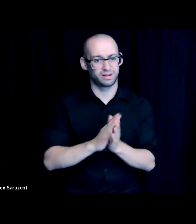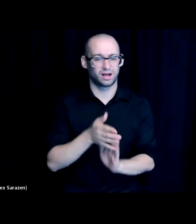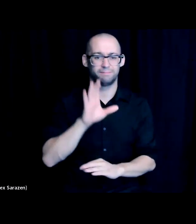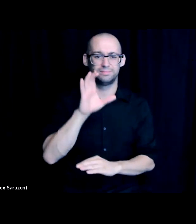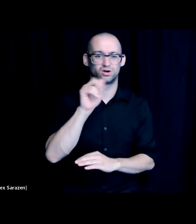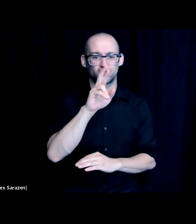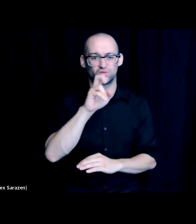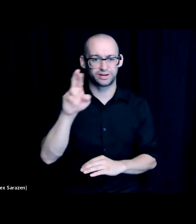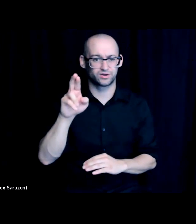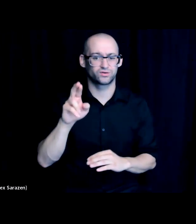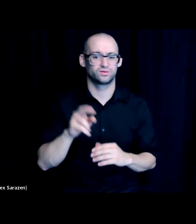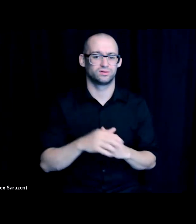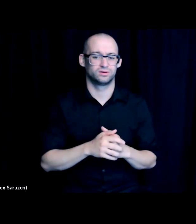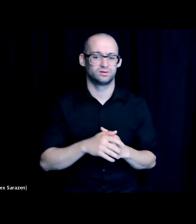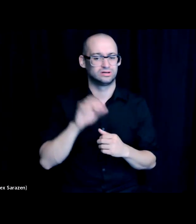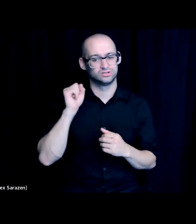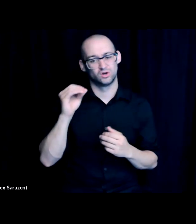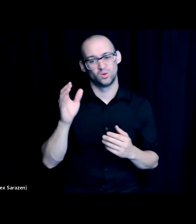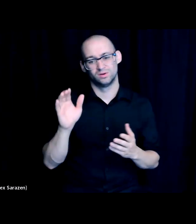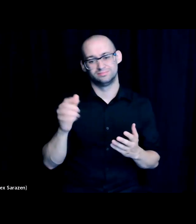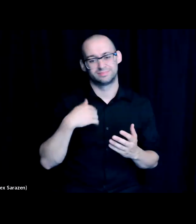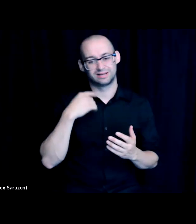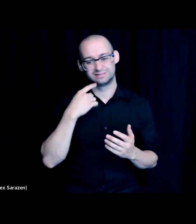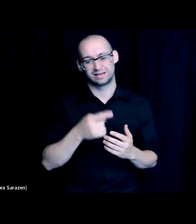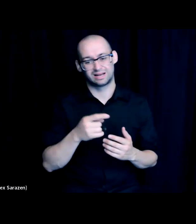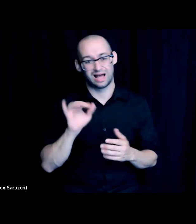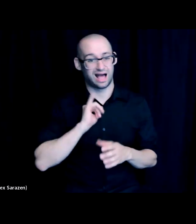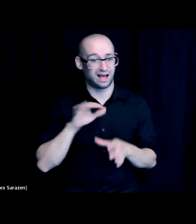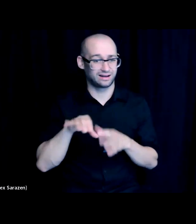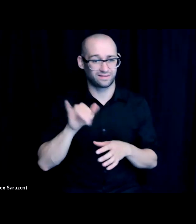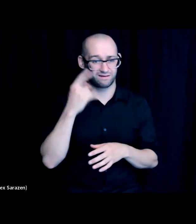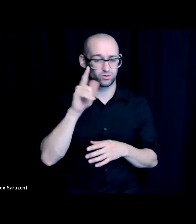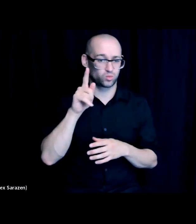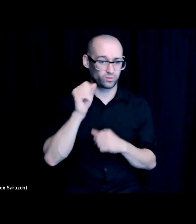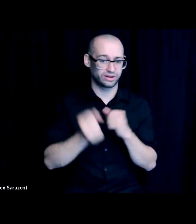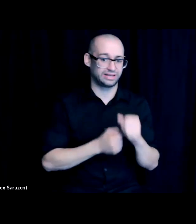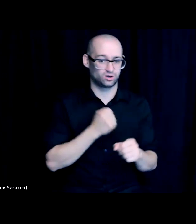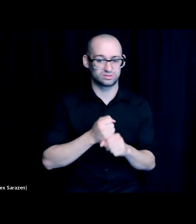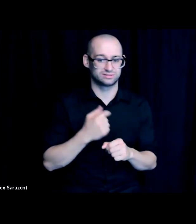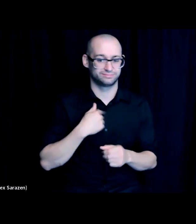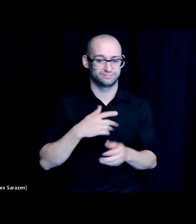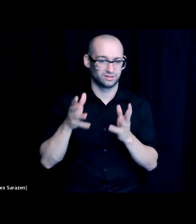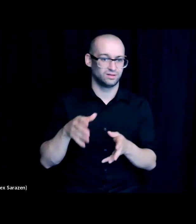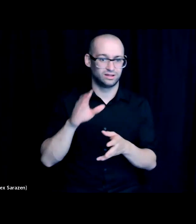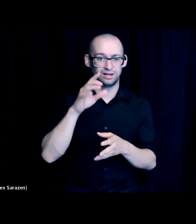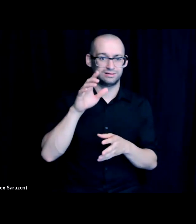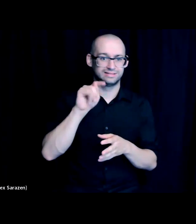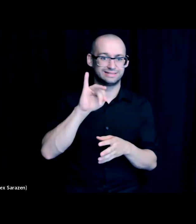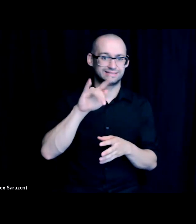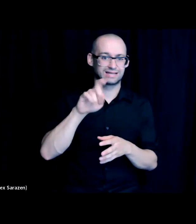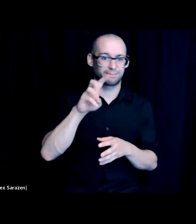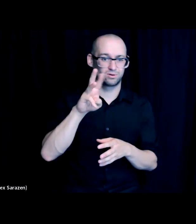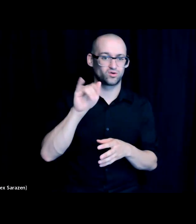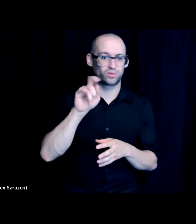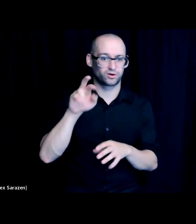careers. So like I said, I left after 21 years, 4 years ago, leaving behind a typewriter. A typewriter is like gold in there.